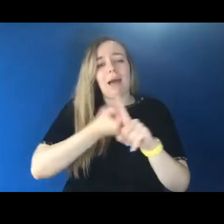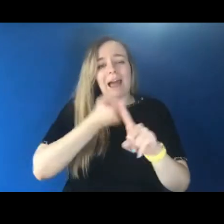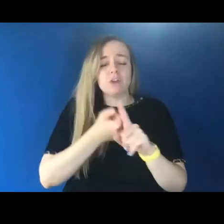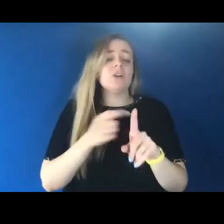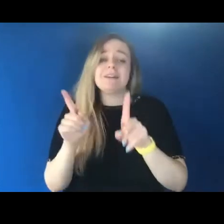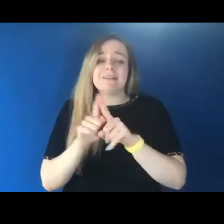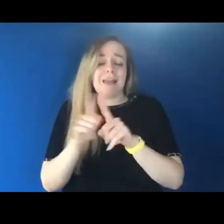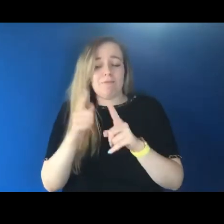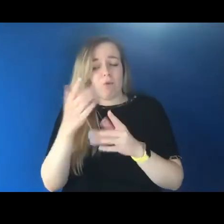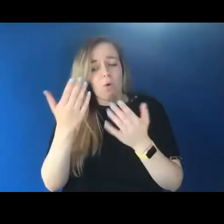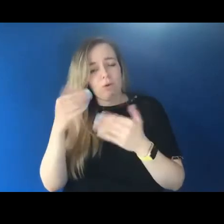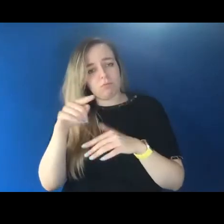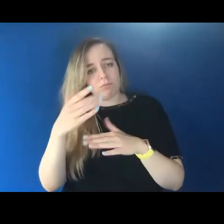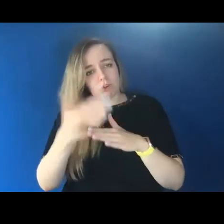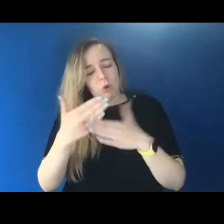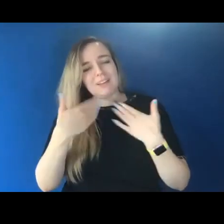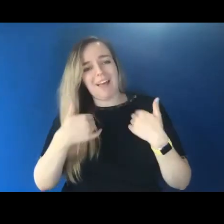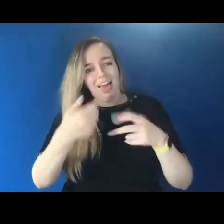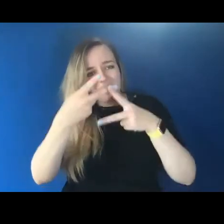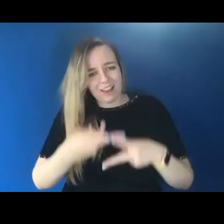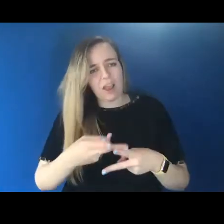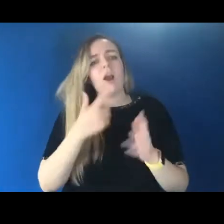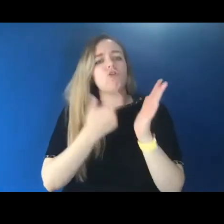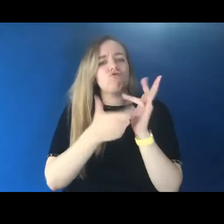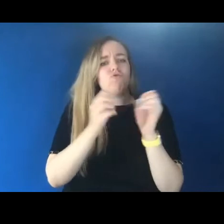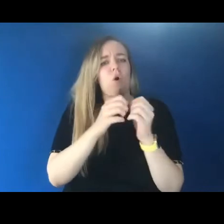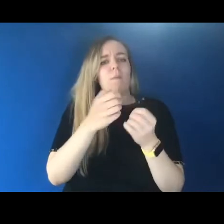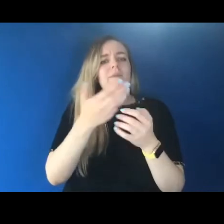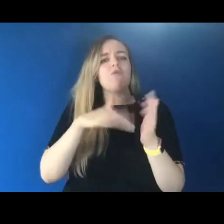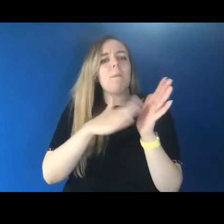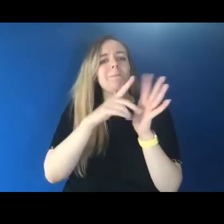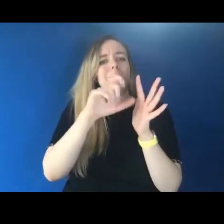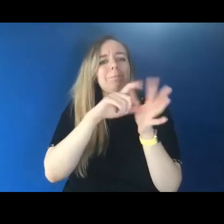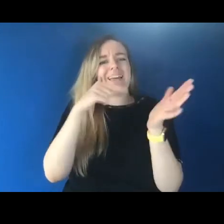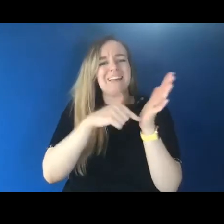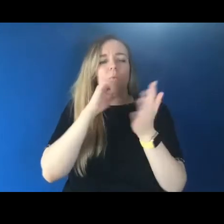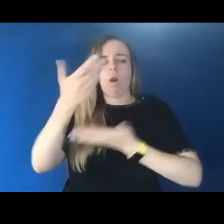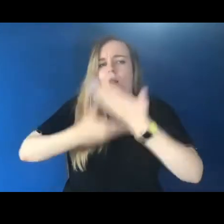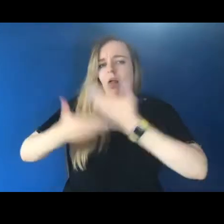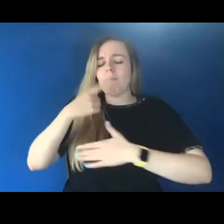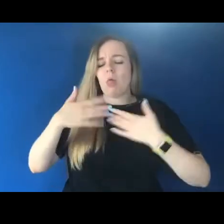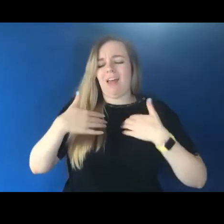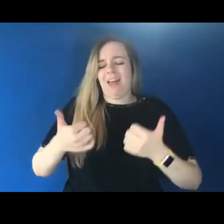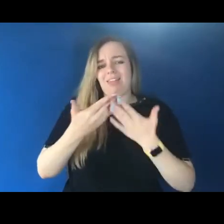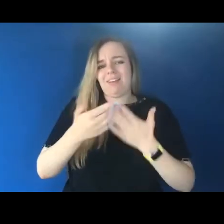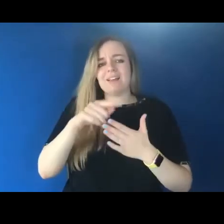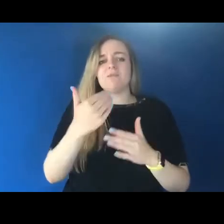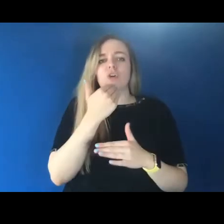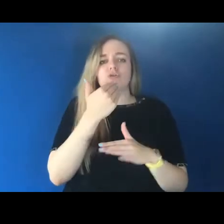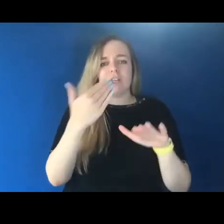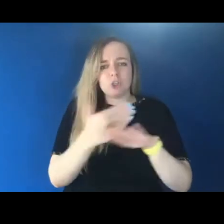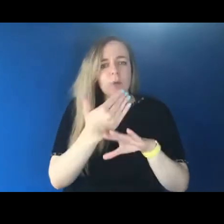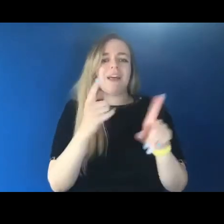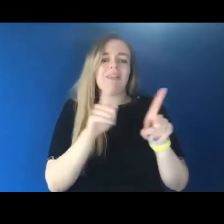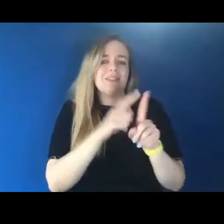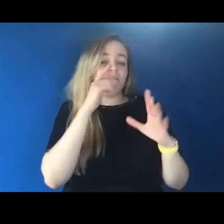jobs in healthcare. And we'll hear from Rob from Medact about the health case for green jobs. And the same goes